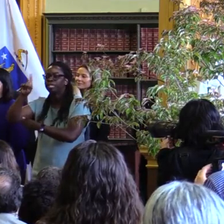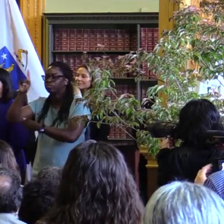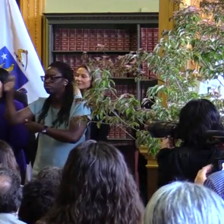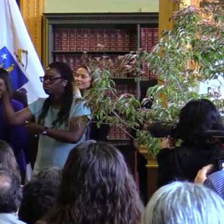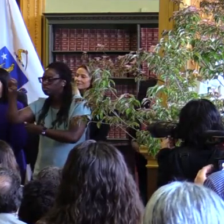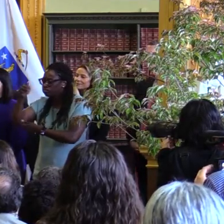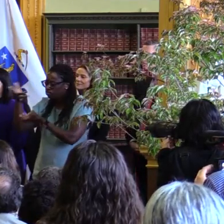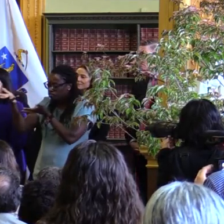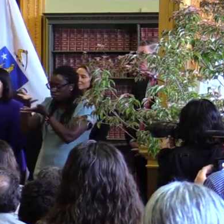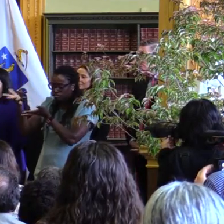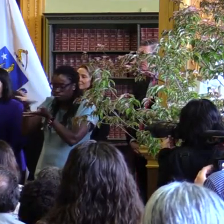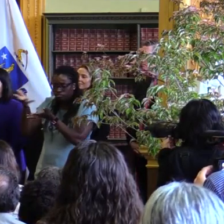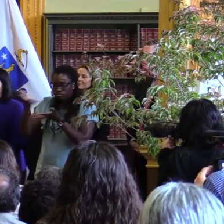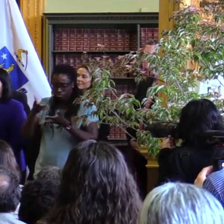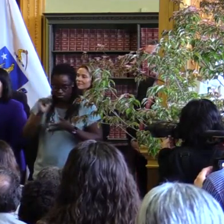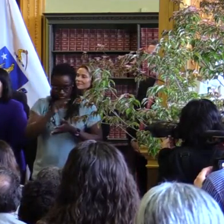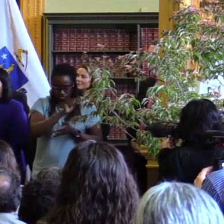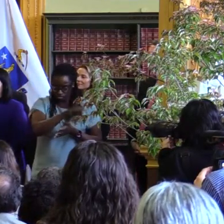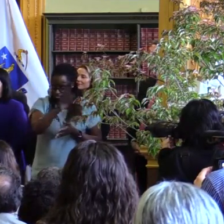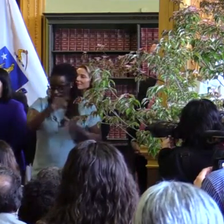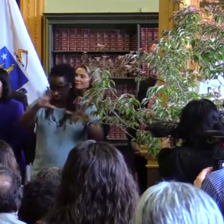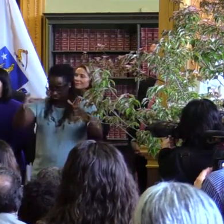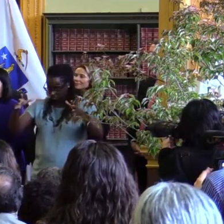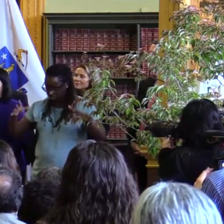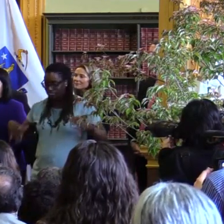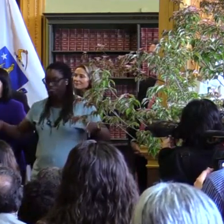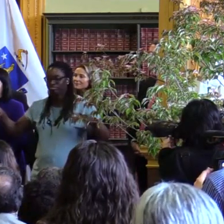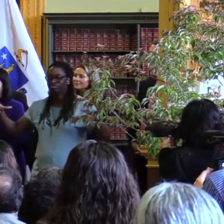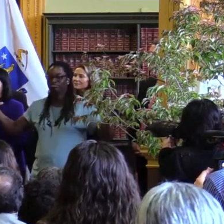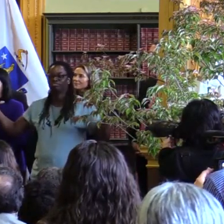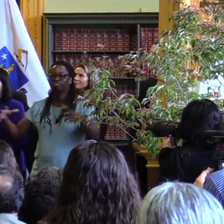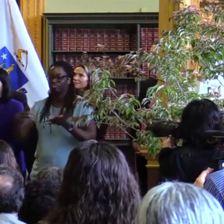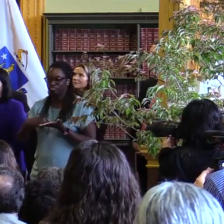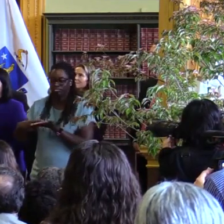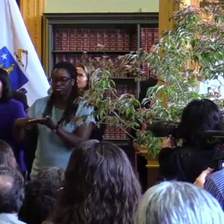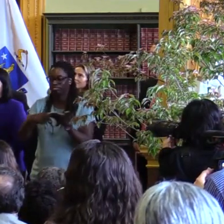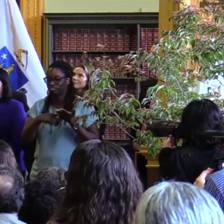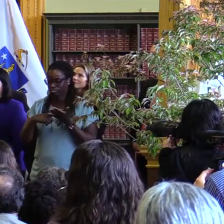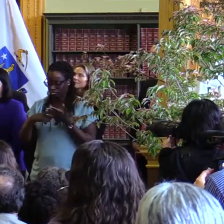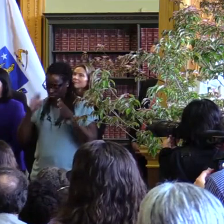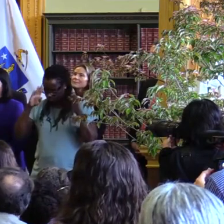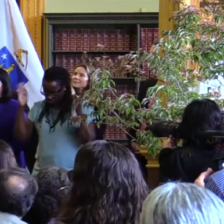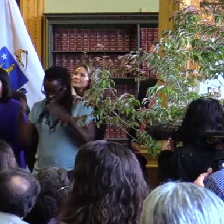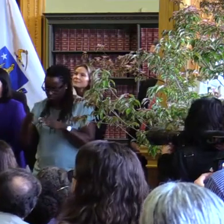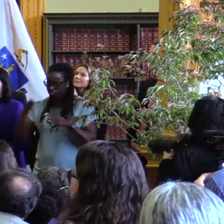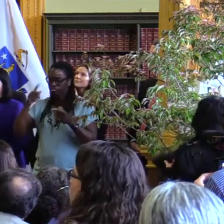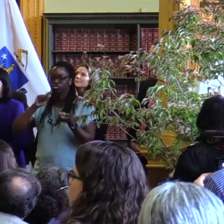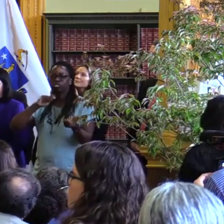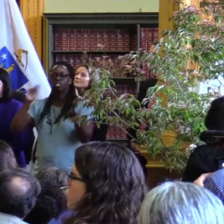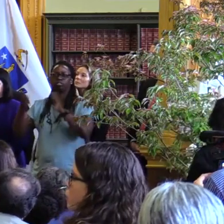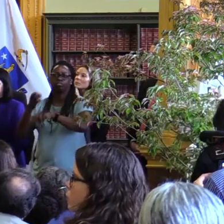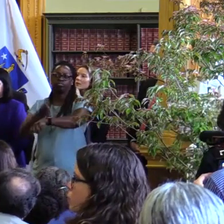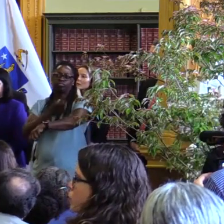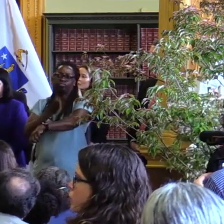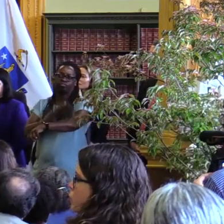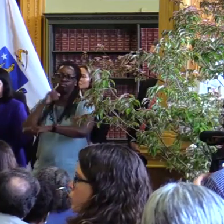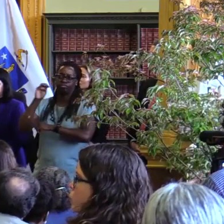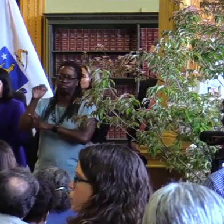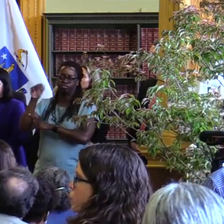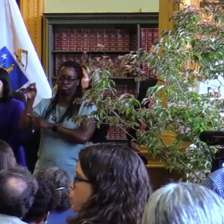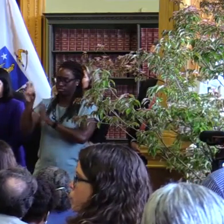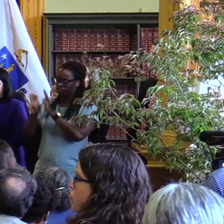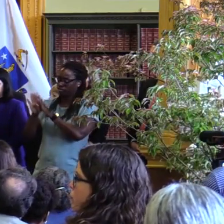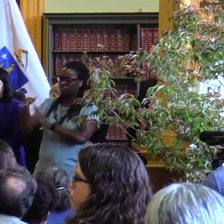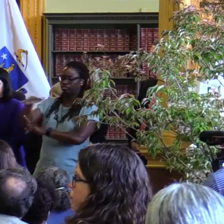Together, everyone committed to making Massachusetts the world's climate leader by bringing all the benefits of a green and